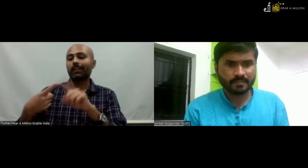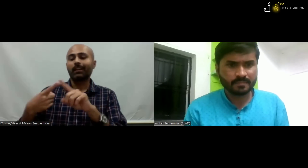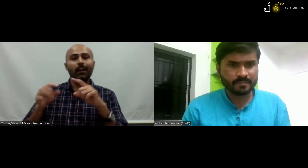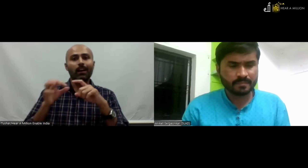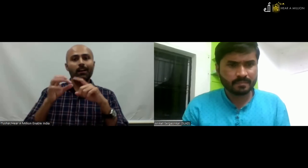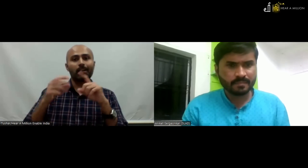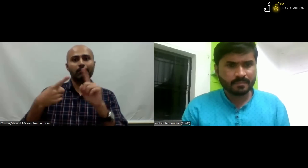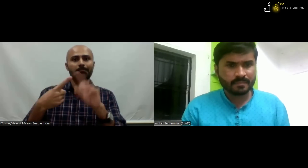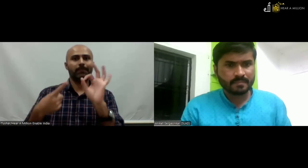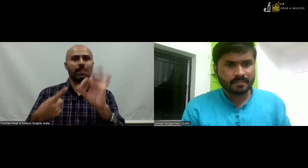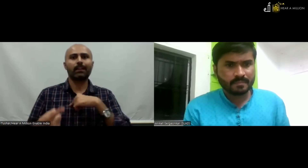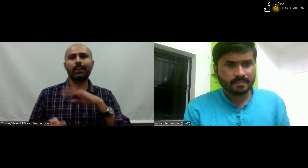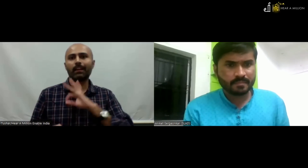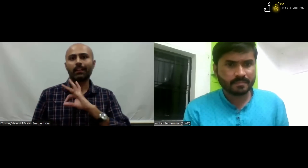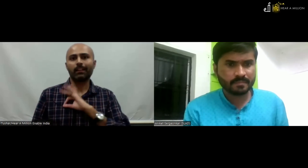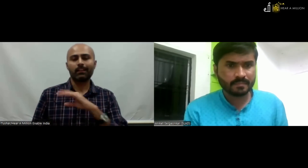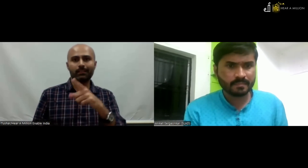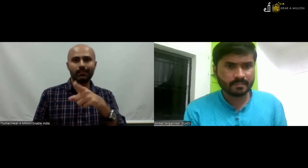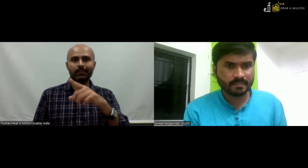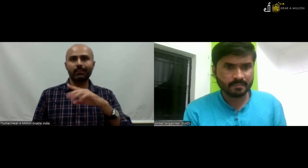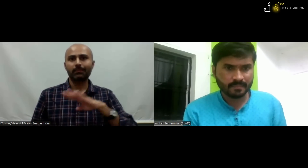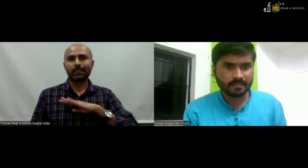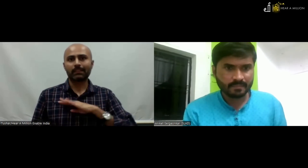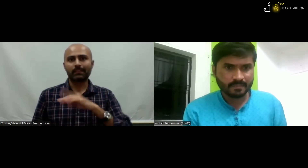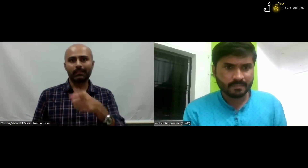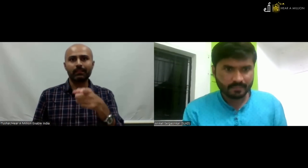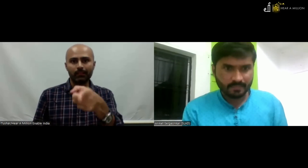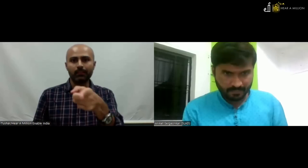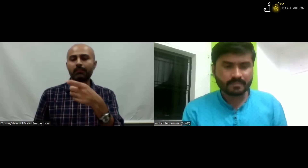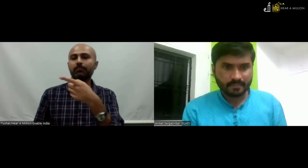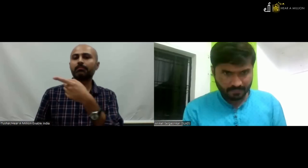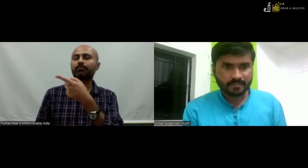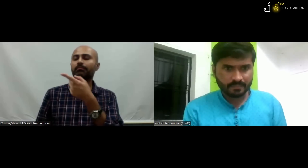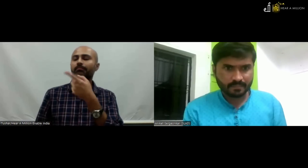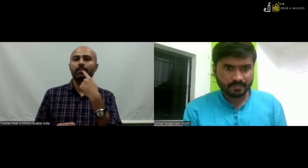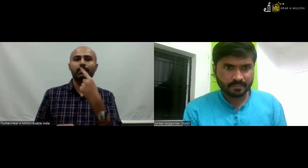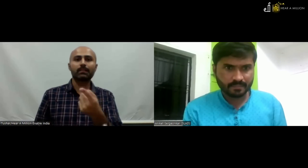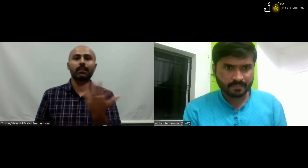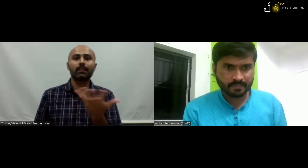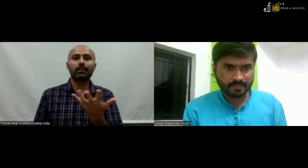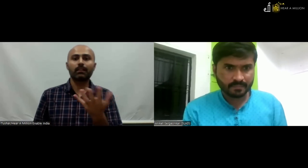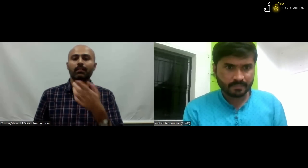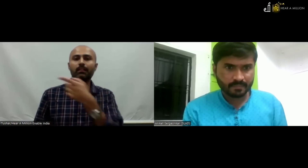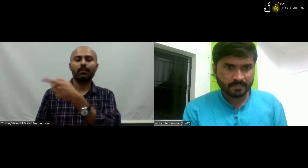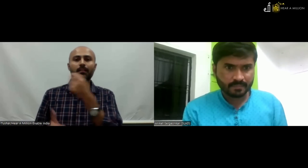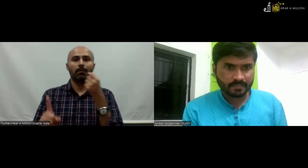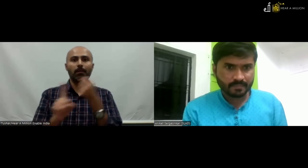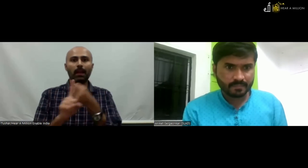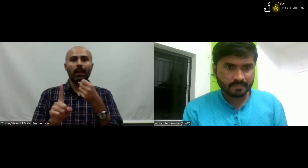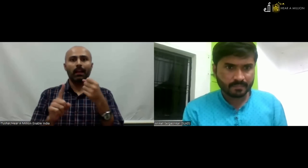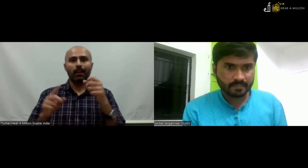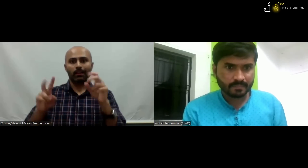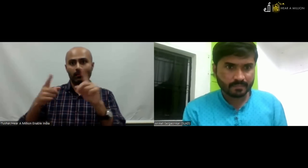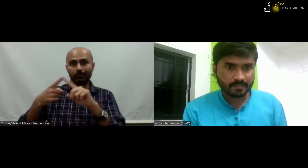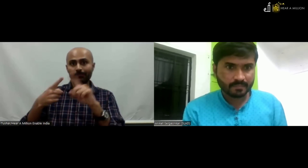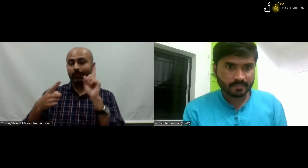Okay, perfect. So the first thing I really liked what you mentioned,